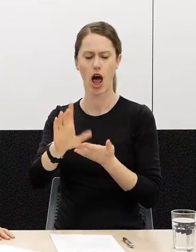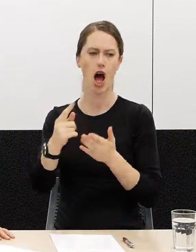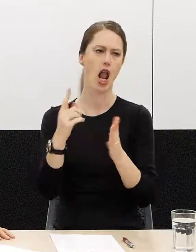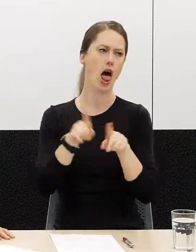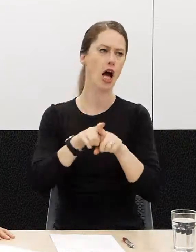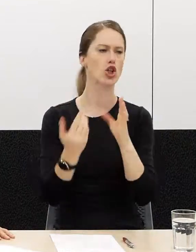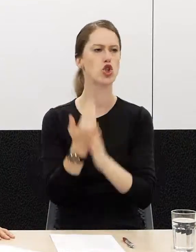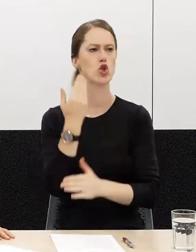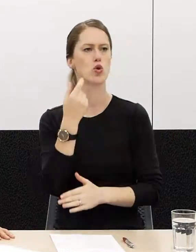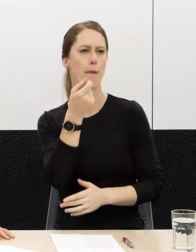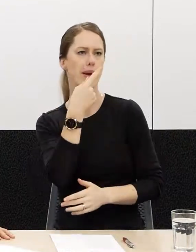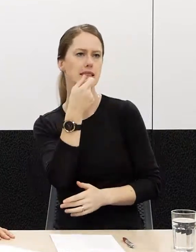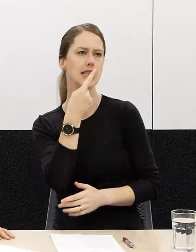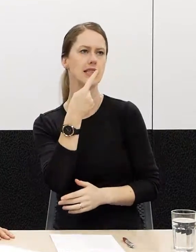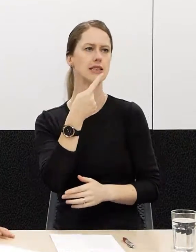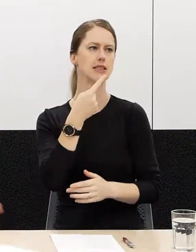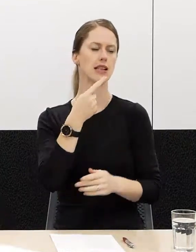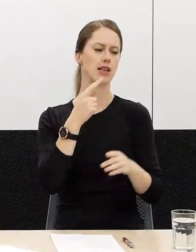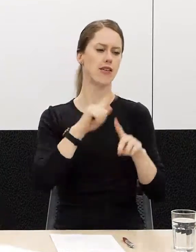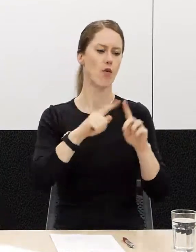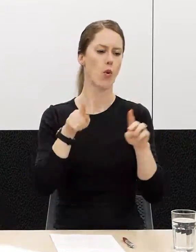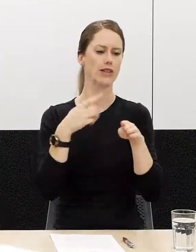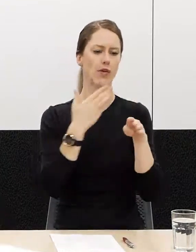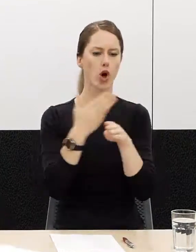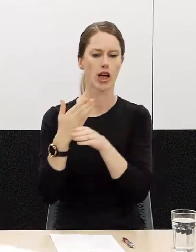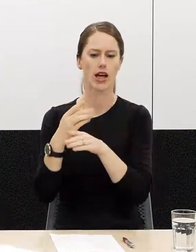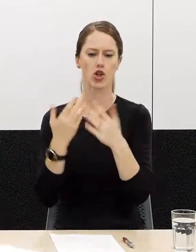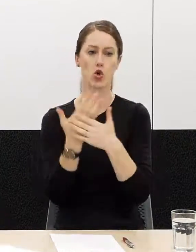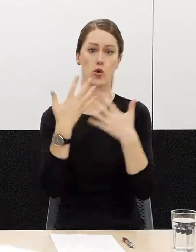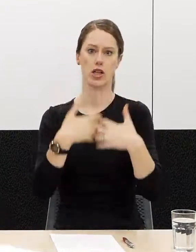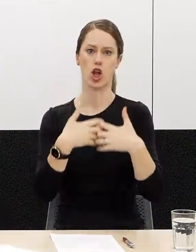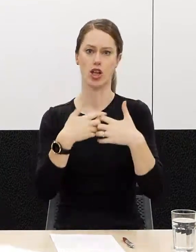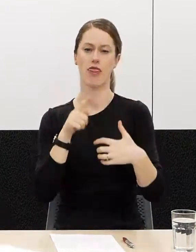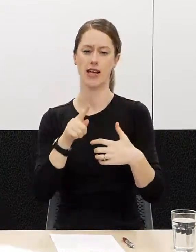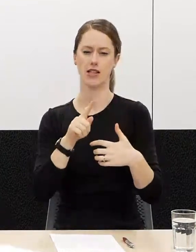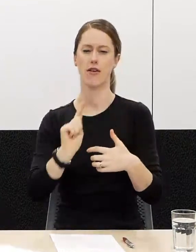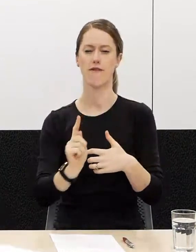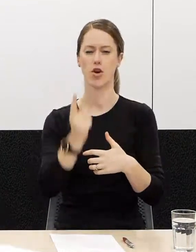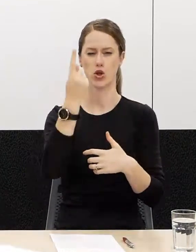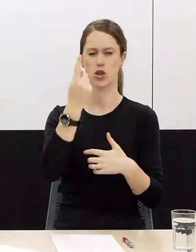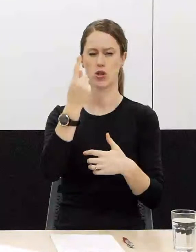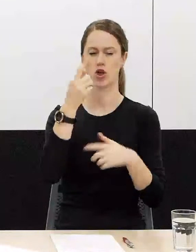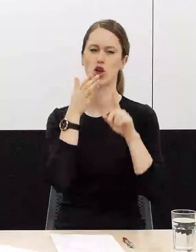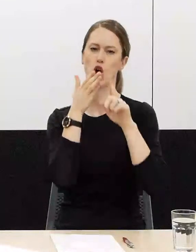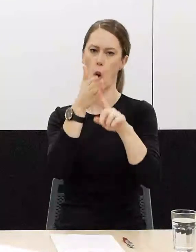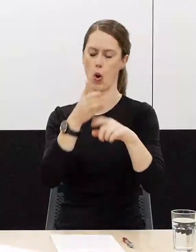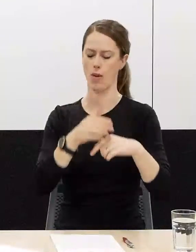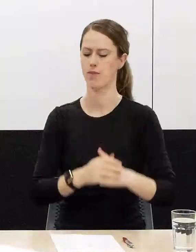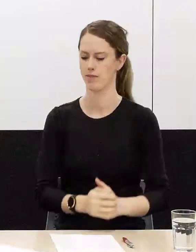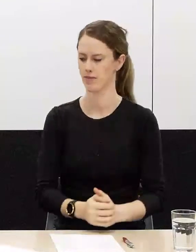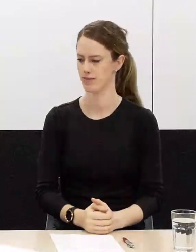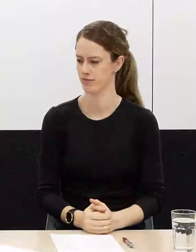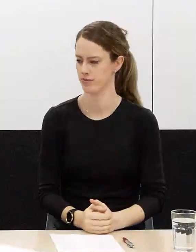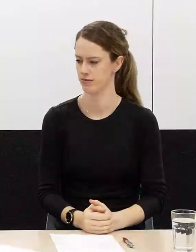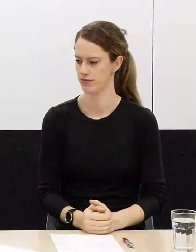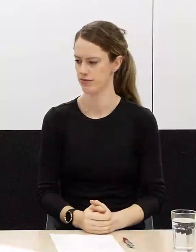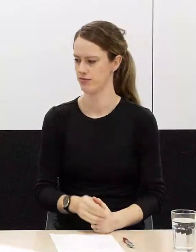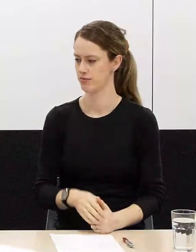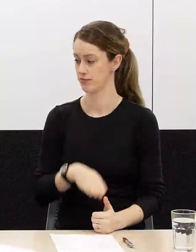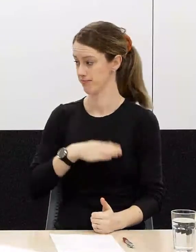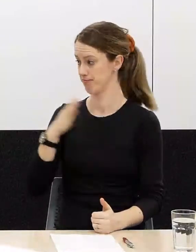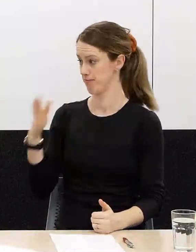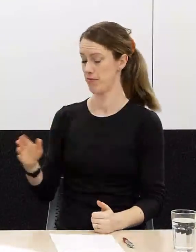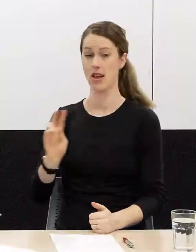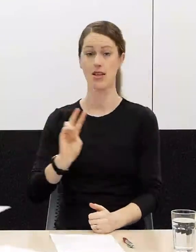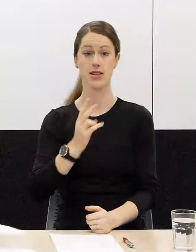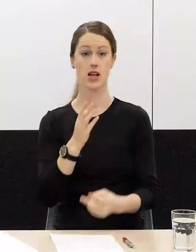medicines, clinical practices and technology. So that's the first key outcome or key goal of the plan. The second